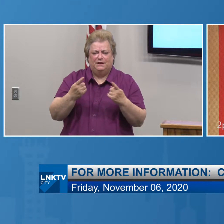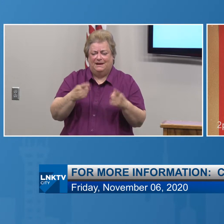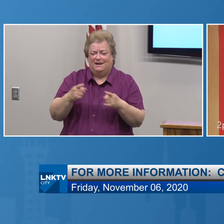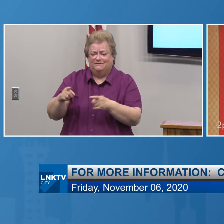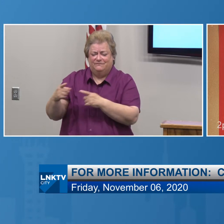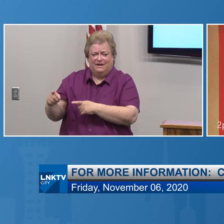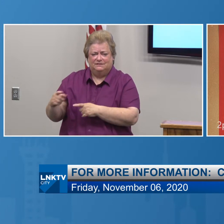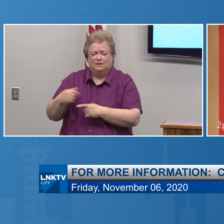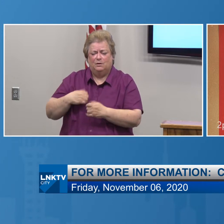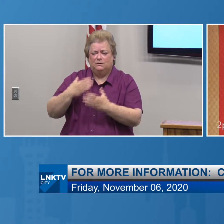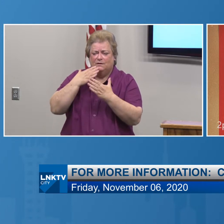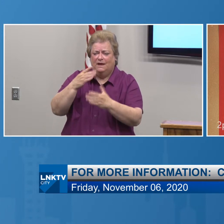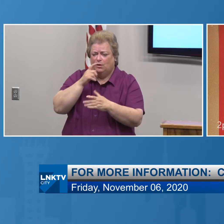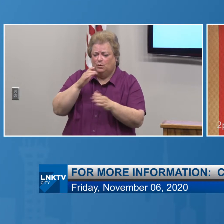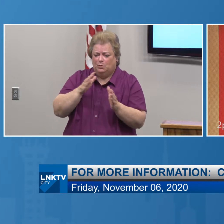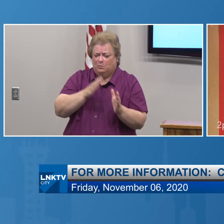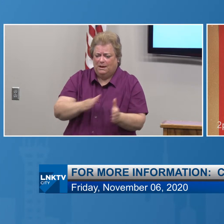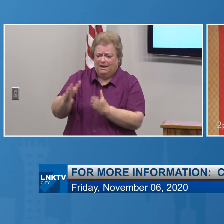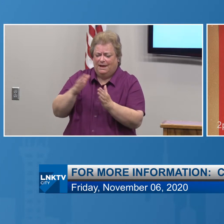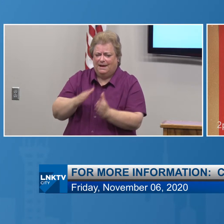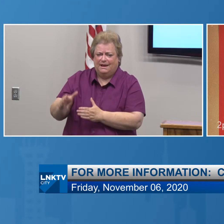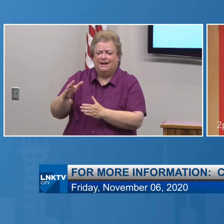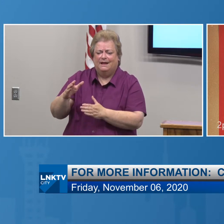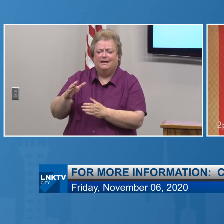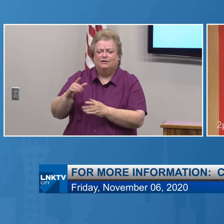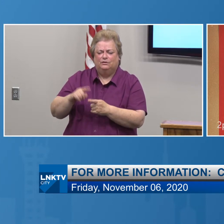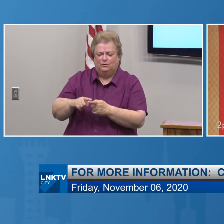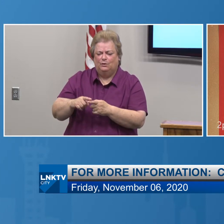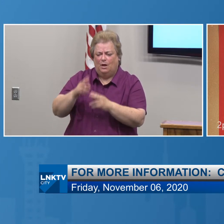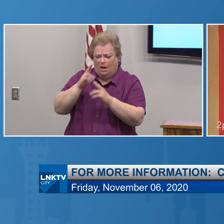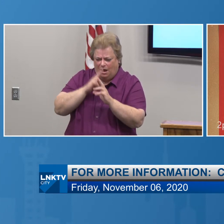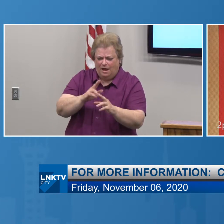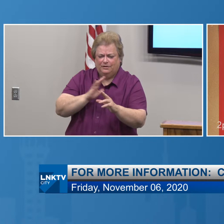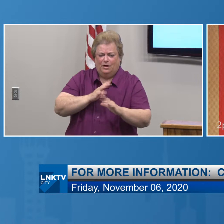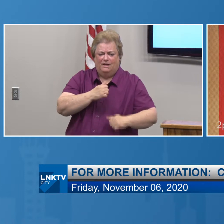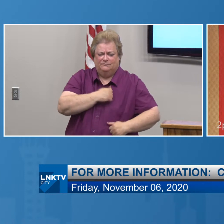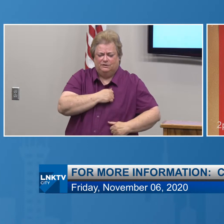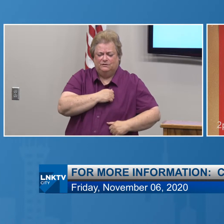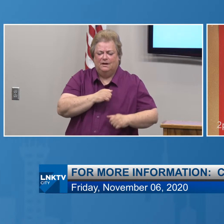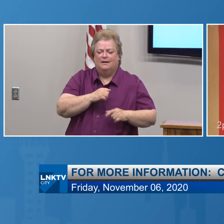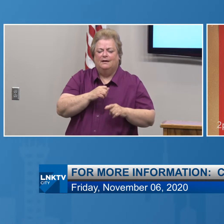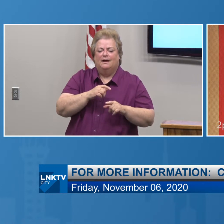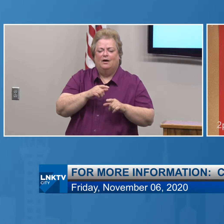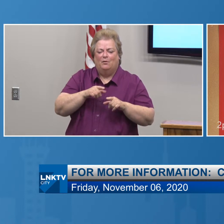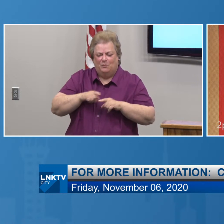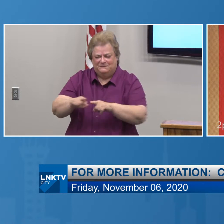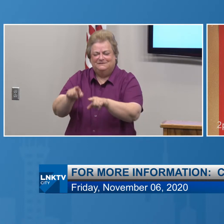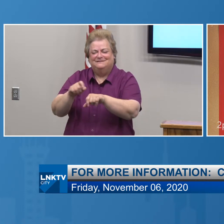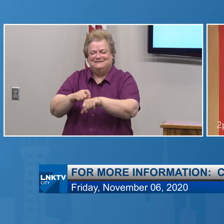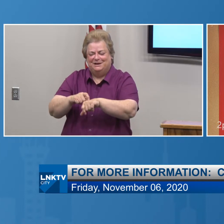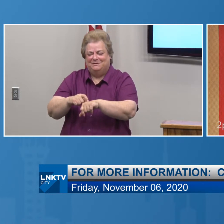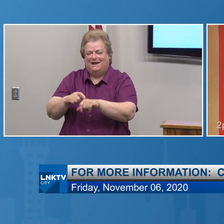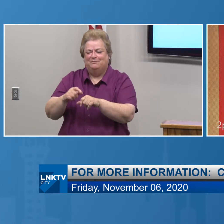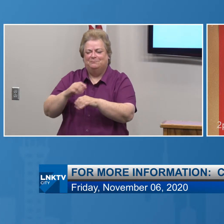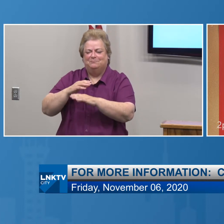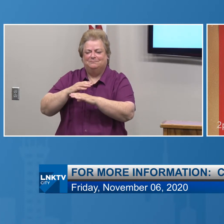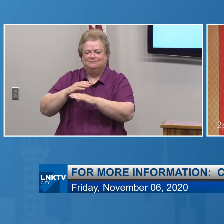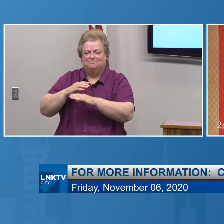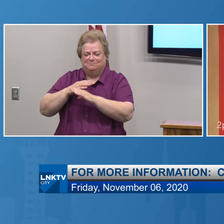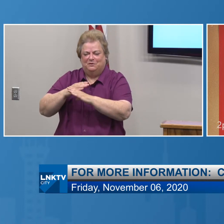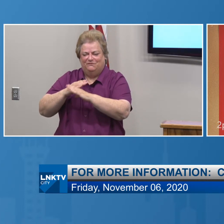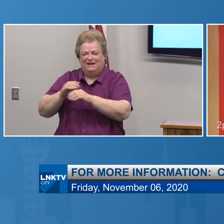the organizers for presenting these events in a way that honors our veterans while preventing the spread of the virus. The third annual